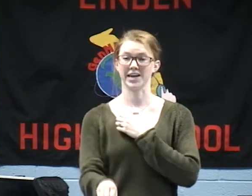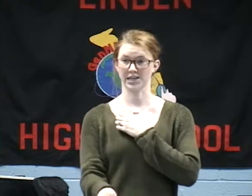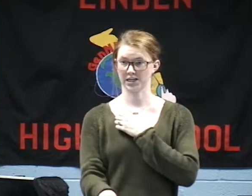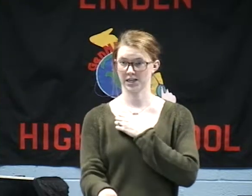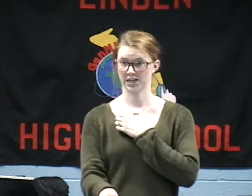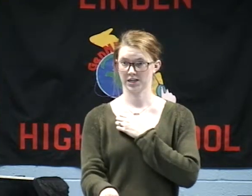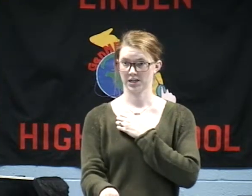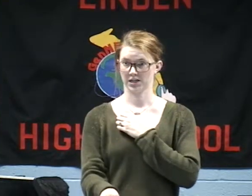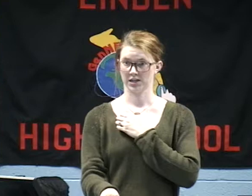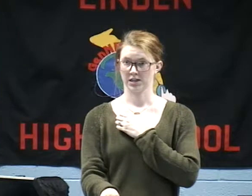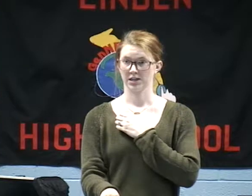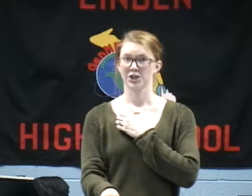tonight.